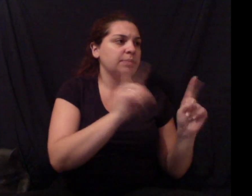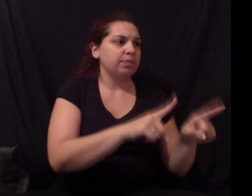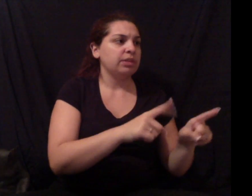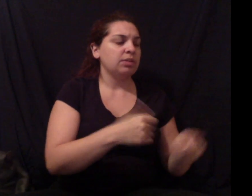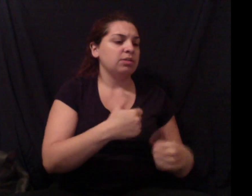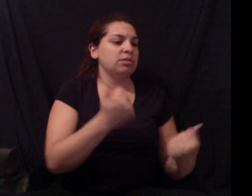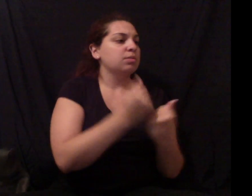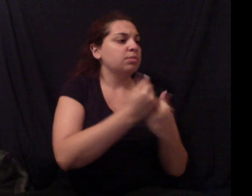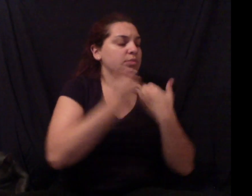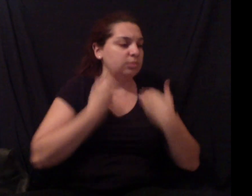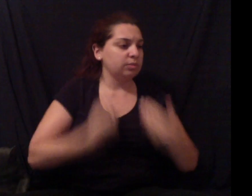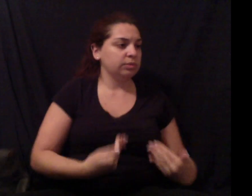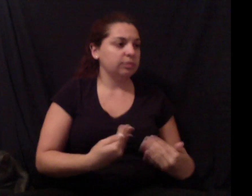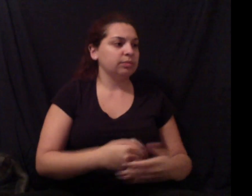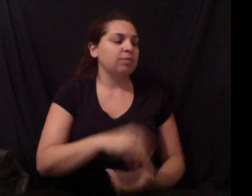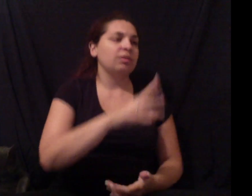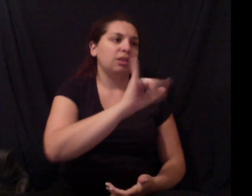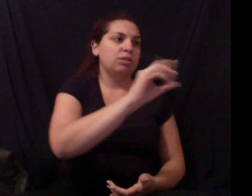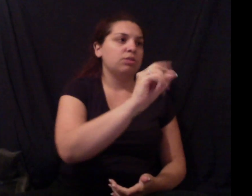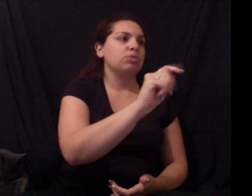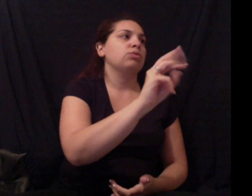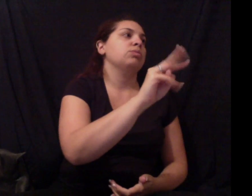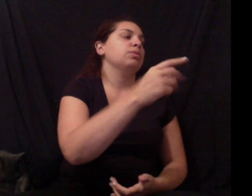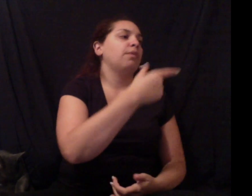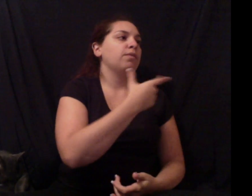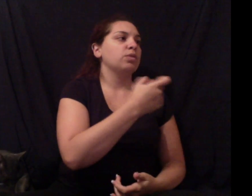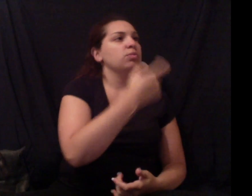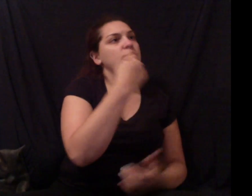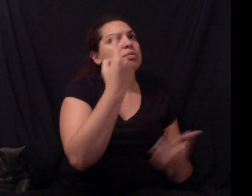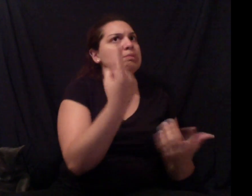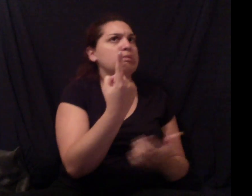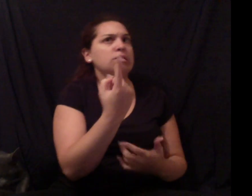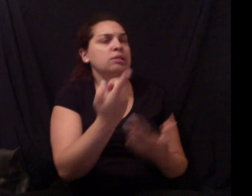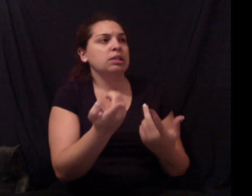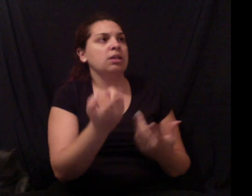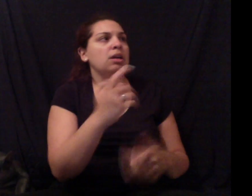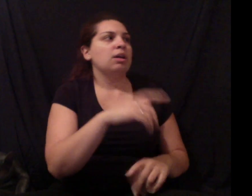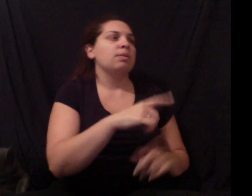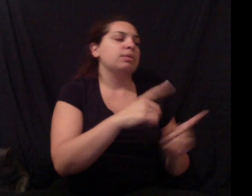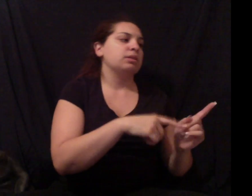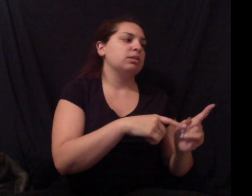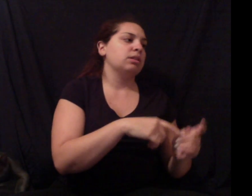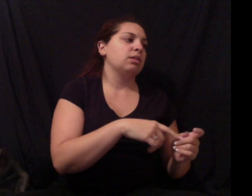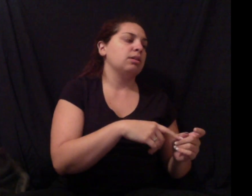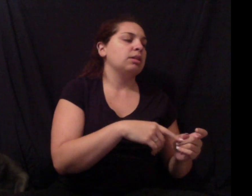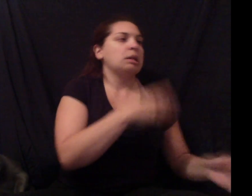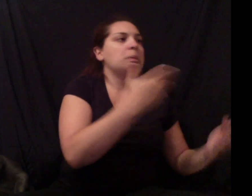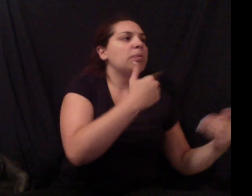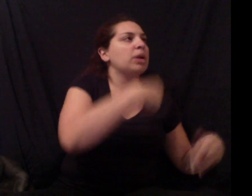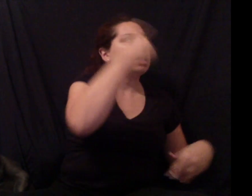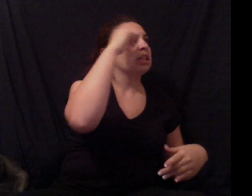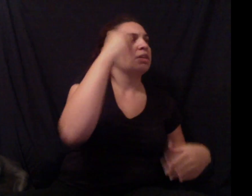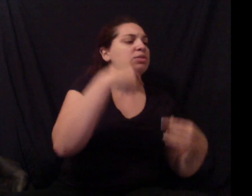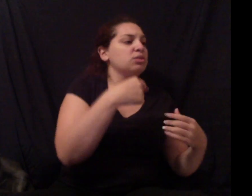help support myself. Because again, YouTube views are one thing, but I dabbled in, well, maybe I can, sell some